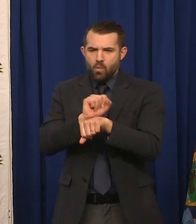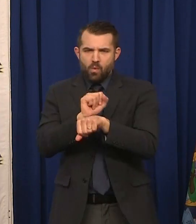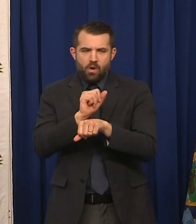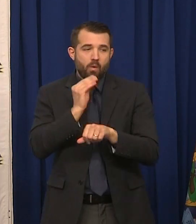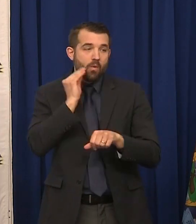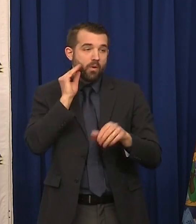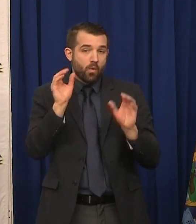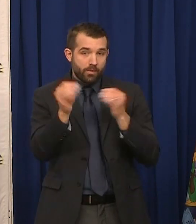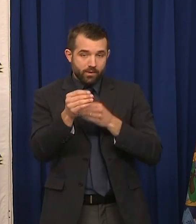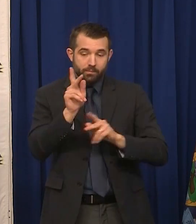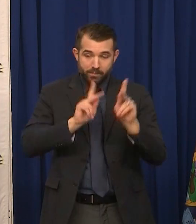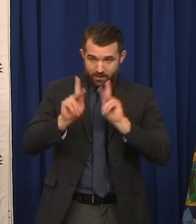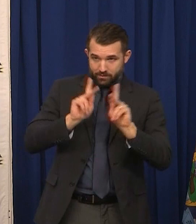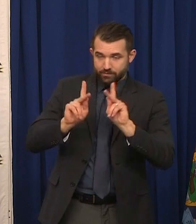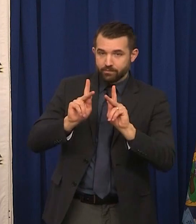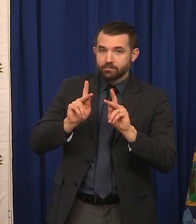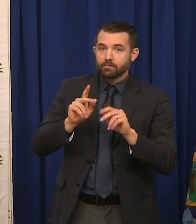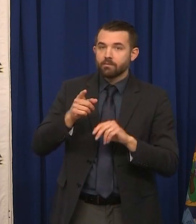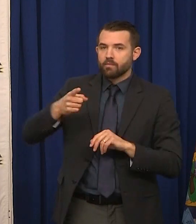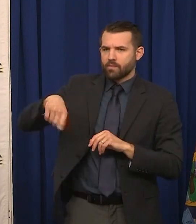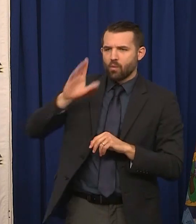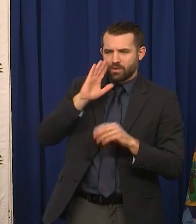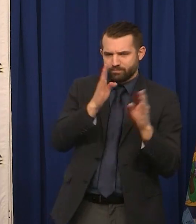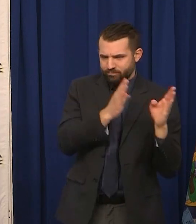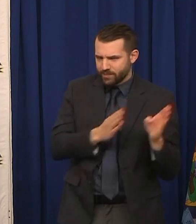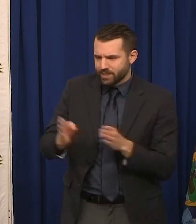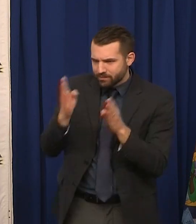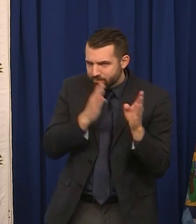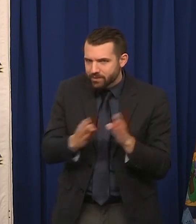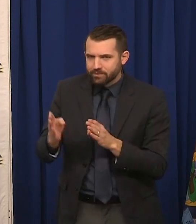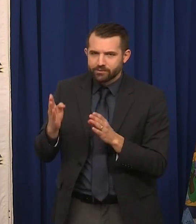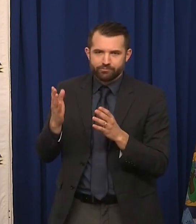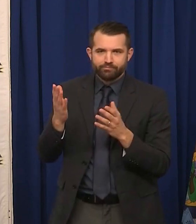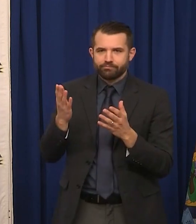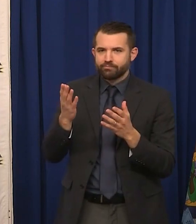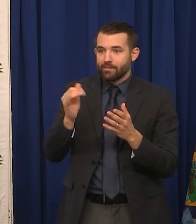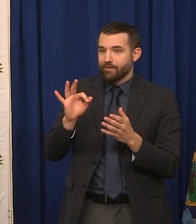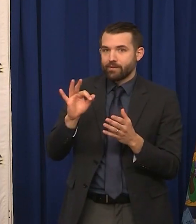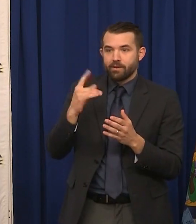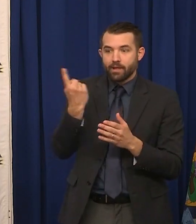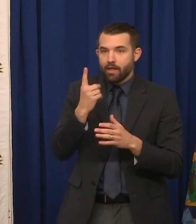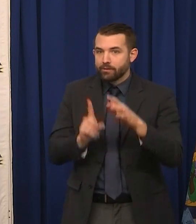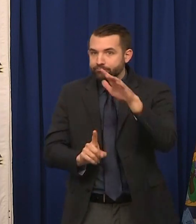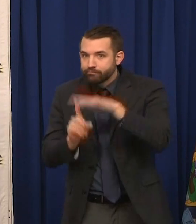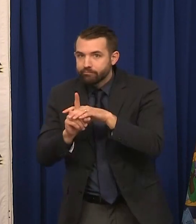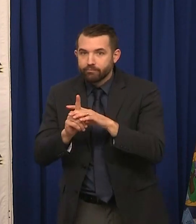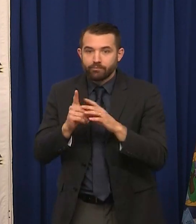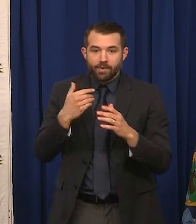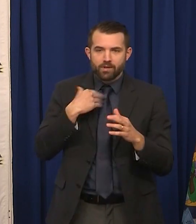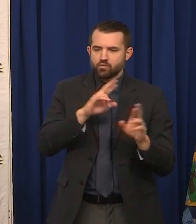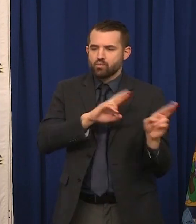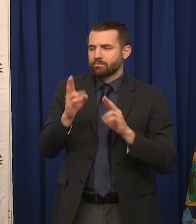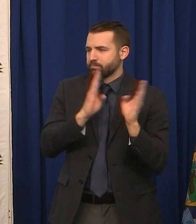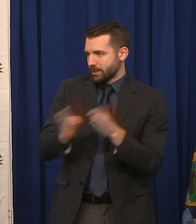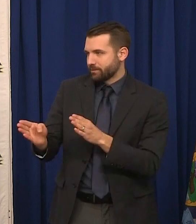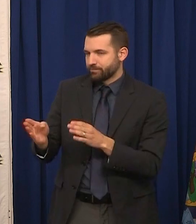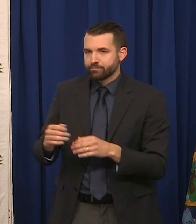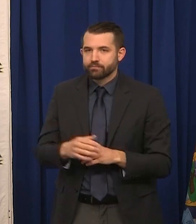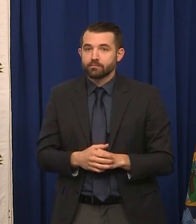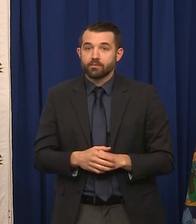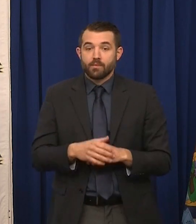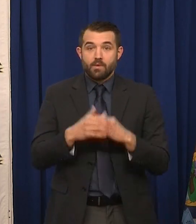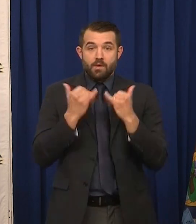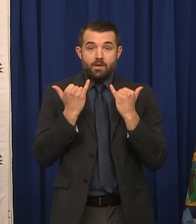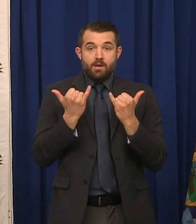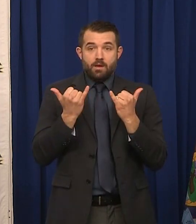for such individuals. We are now taking the plans that we've developed and shifting over to a response phase. I